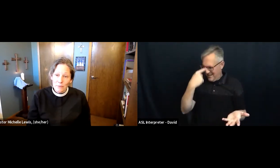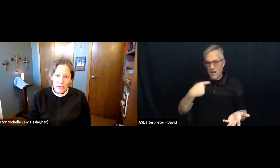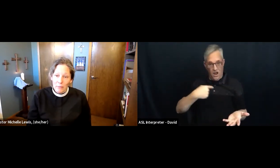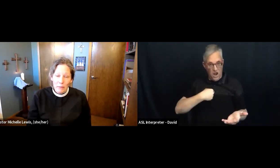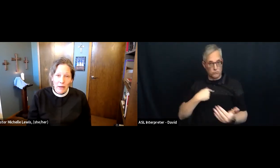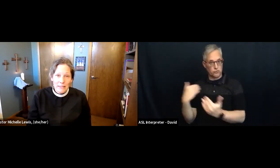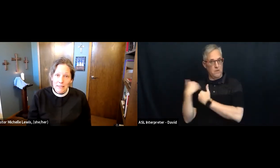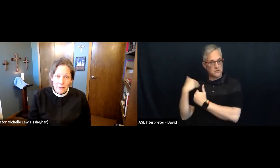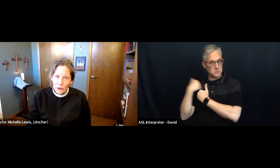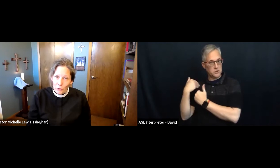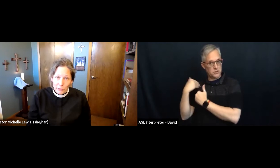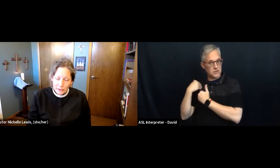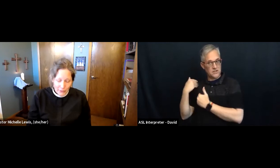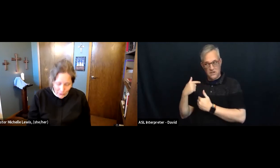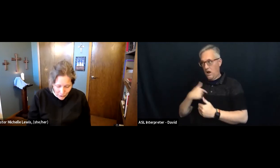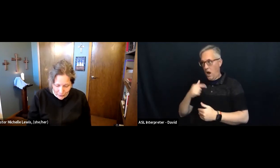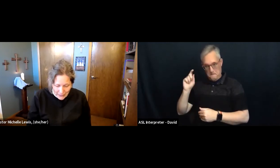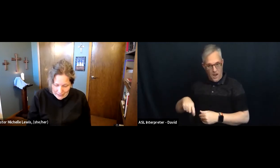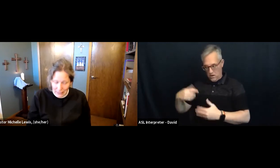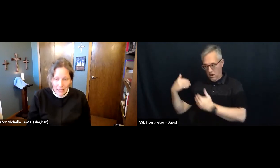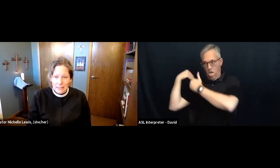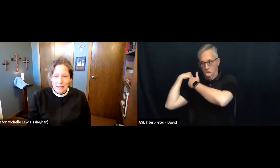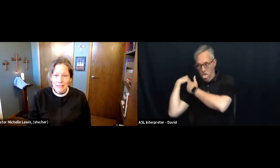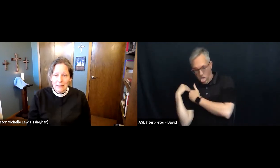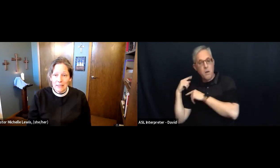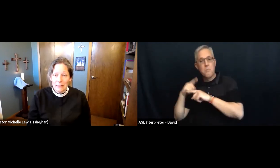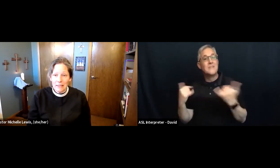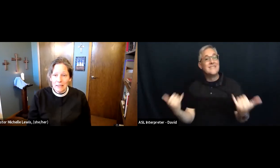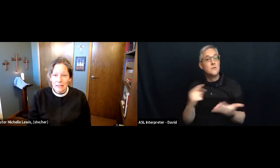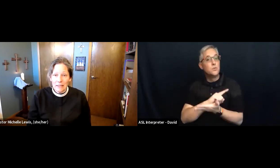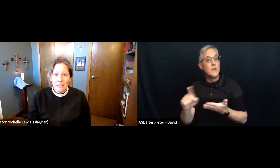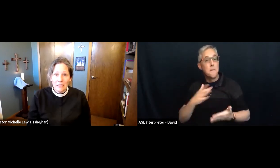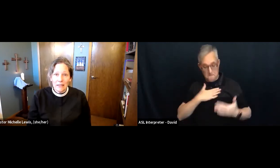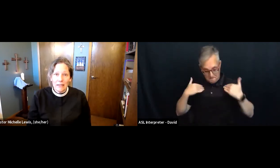Finally, this week, my body said, no, no, it's not.